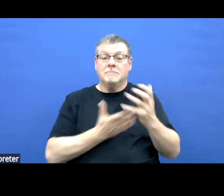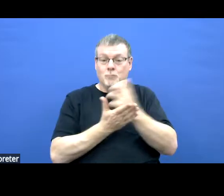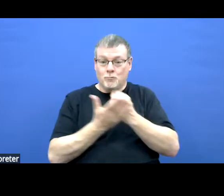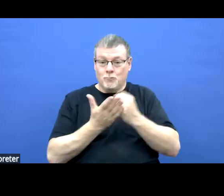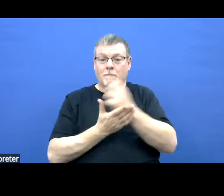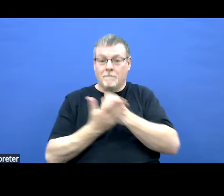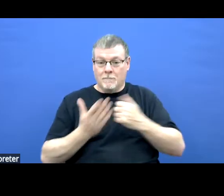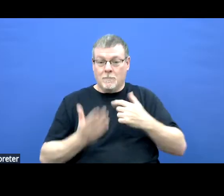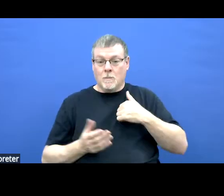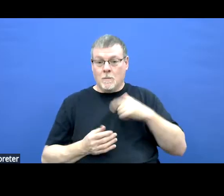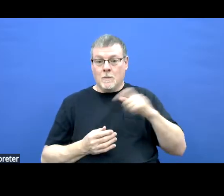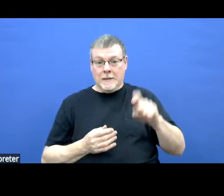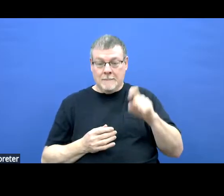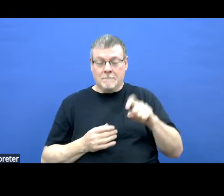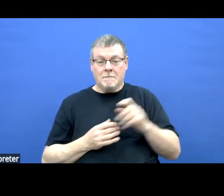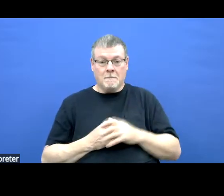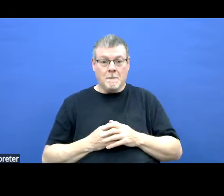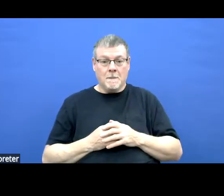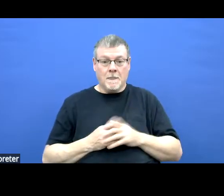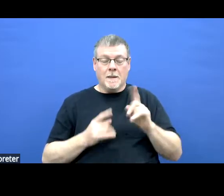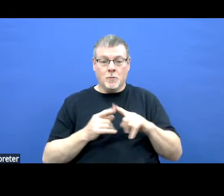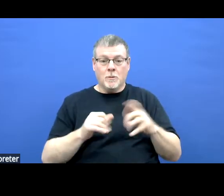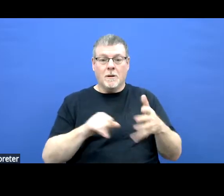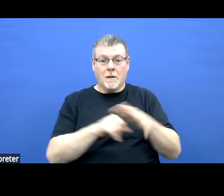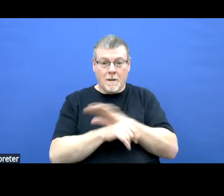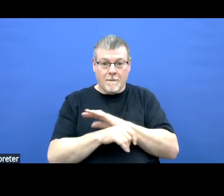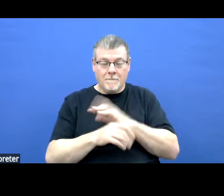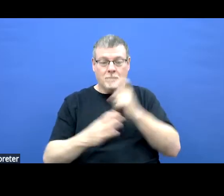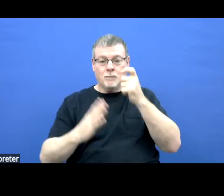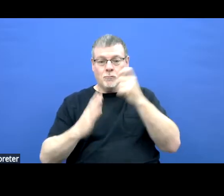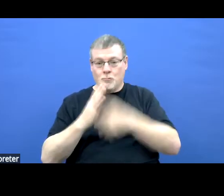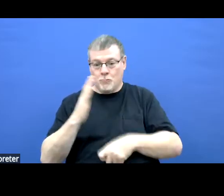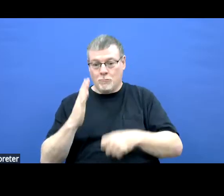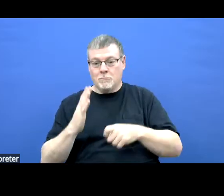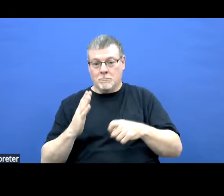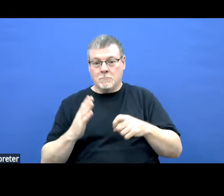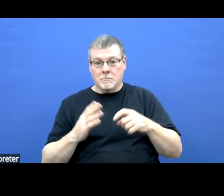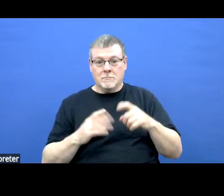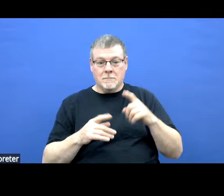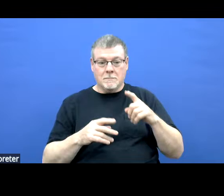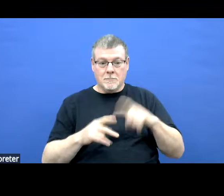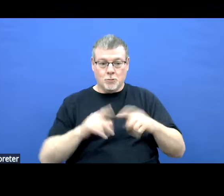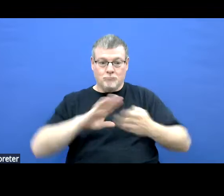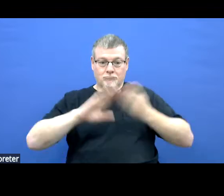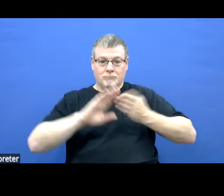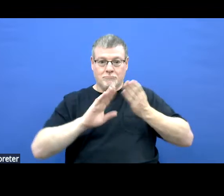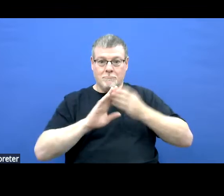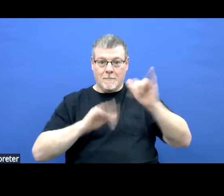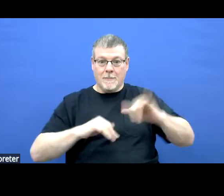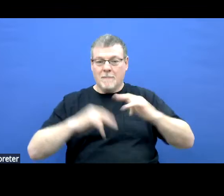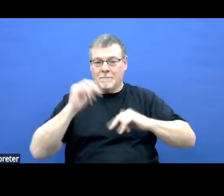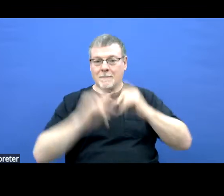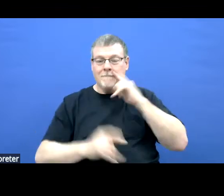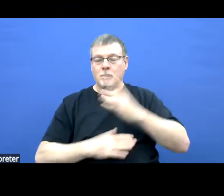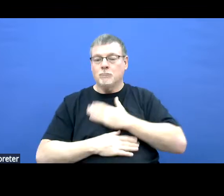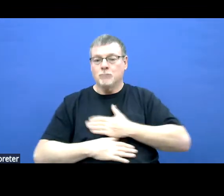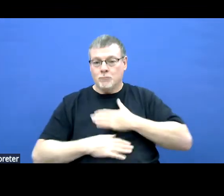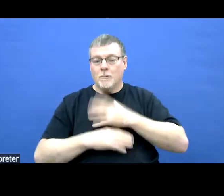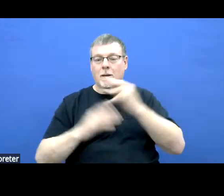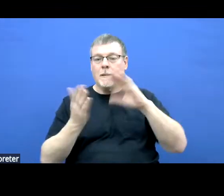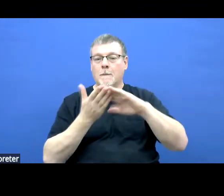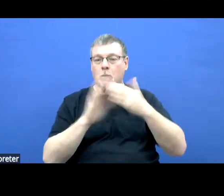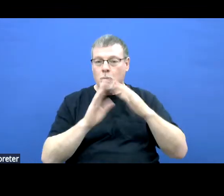revenues we would need to cover the additional cost of opening that facility as a recreation and